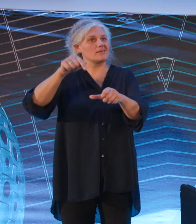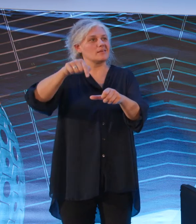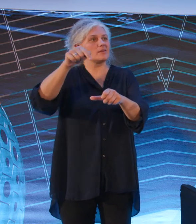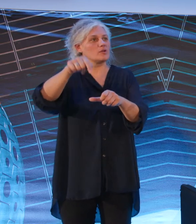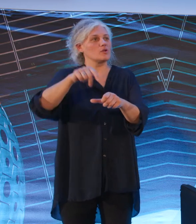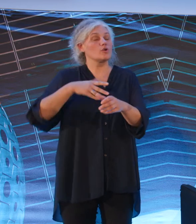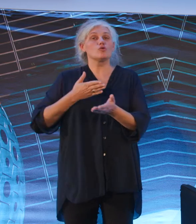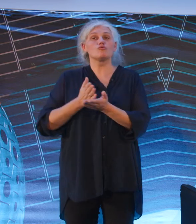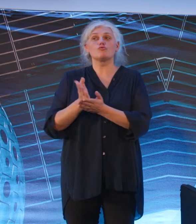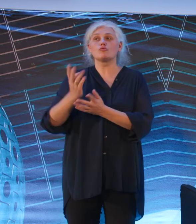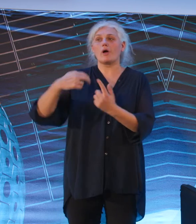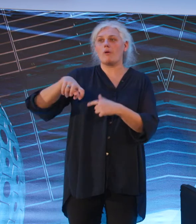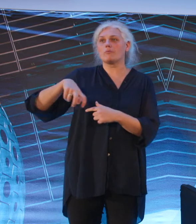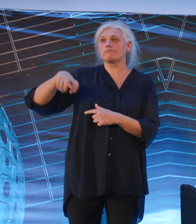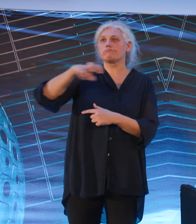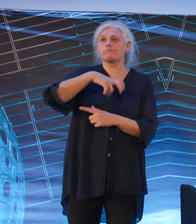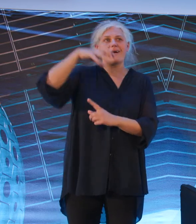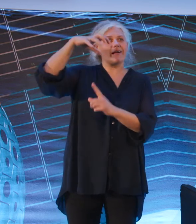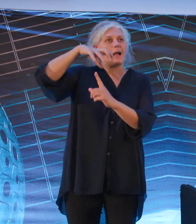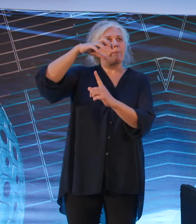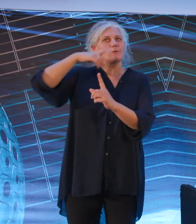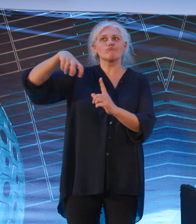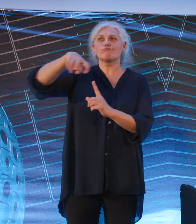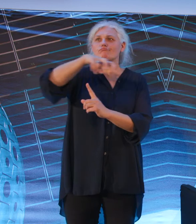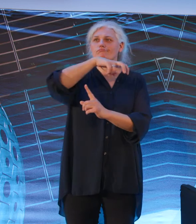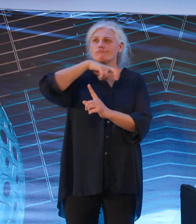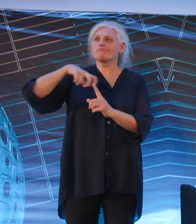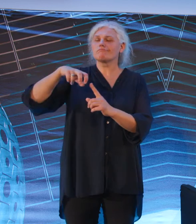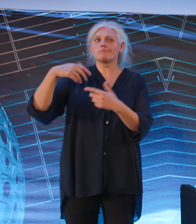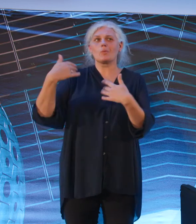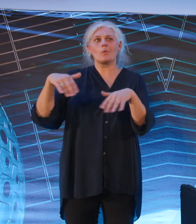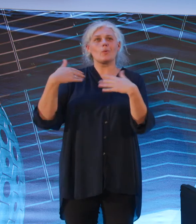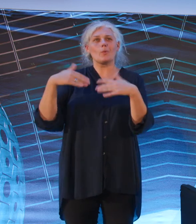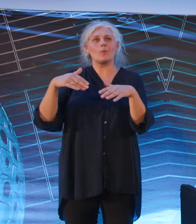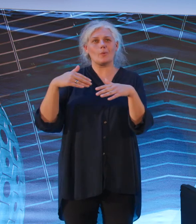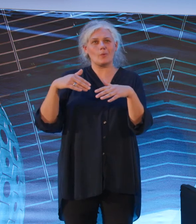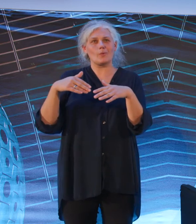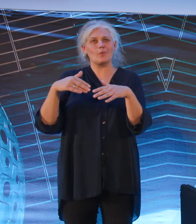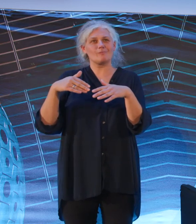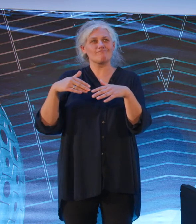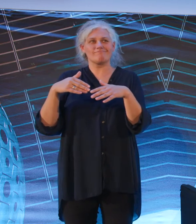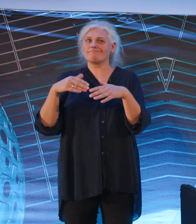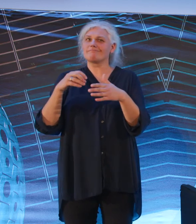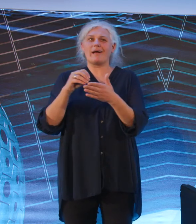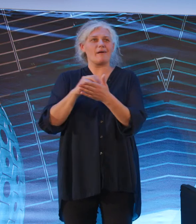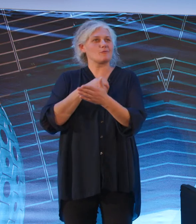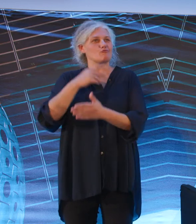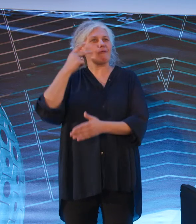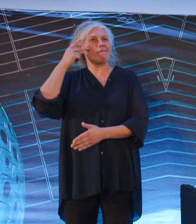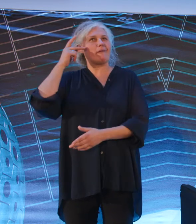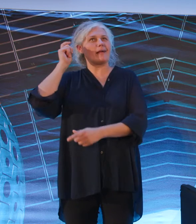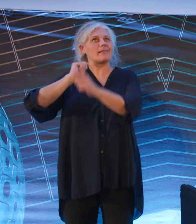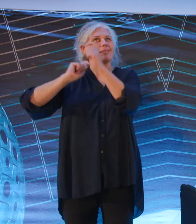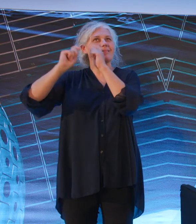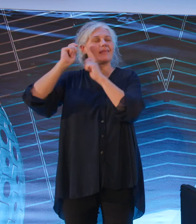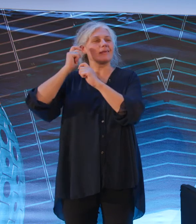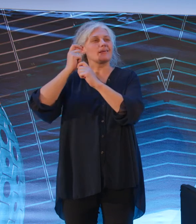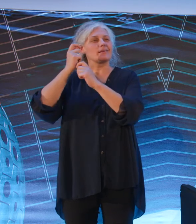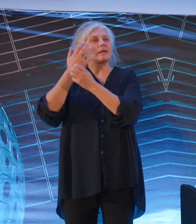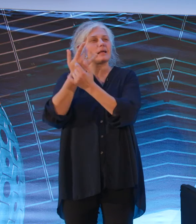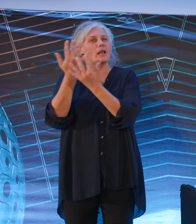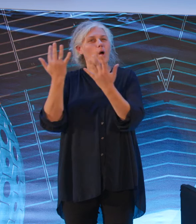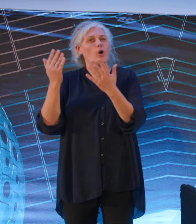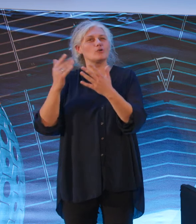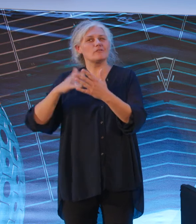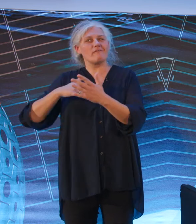Walking through our magnificent campus, it is impossible not to reflect on the countless